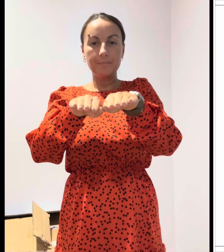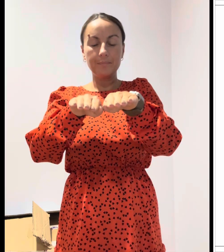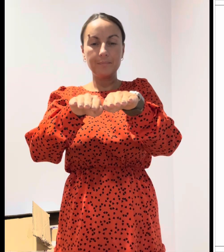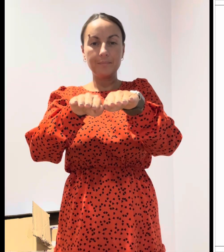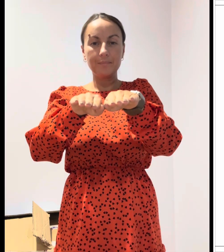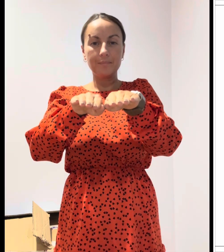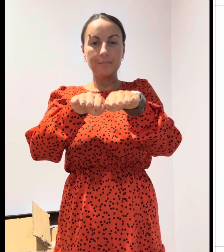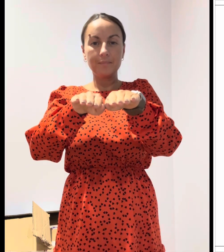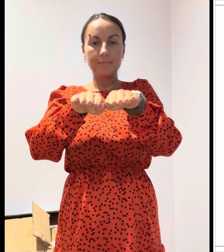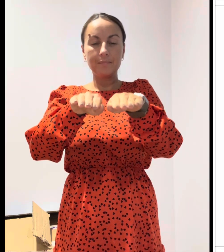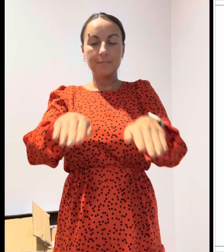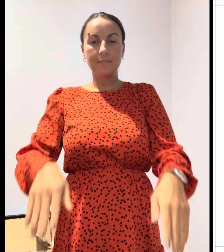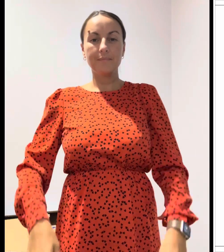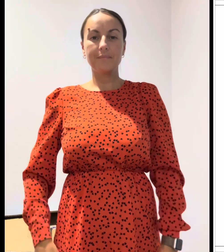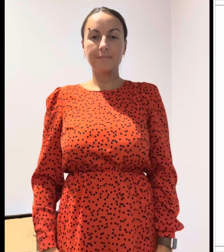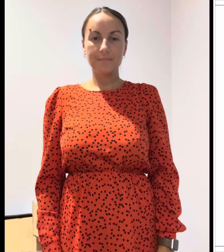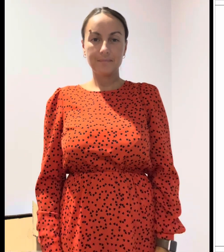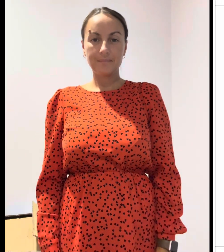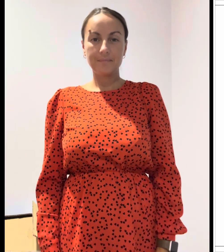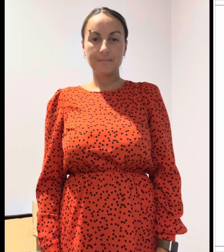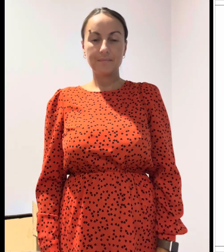Pumpkin,